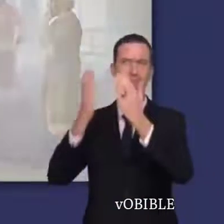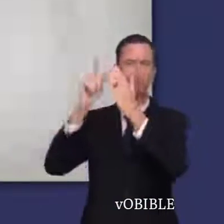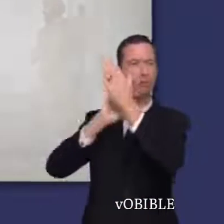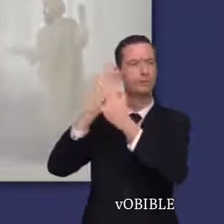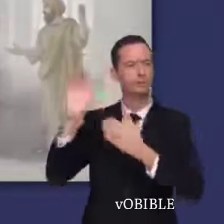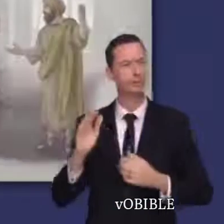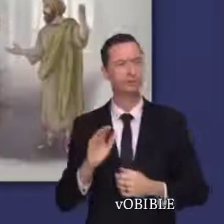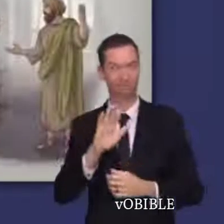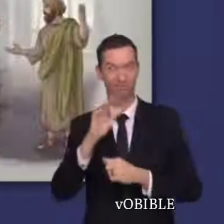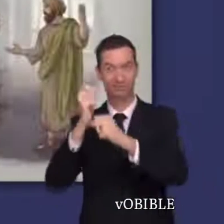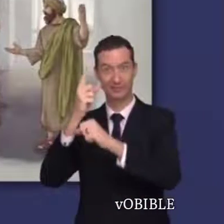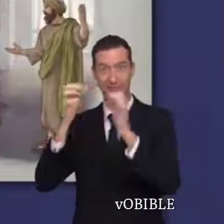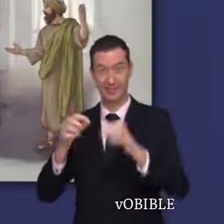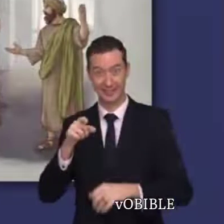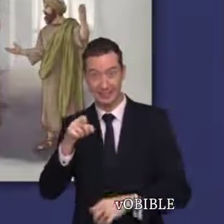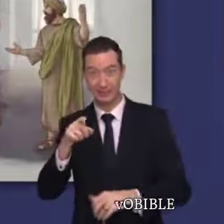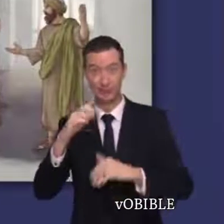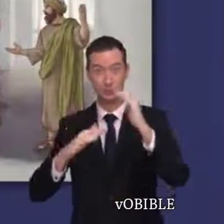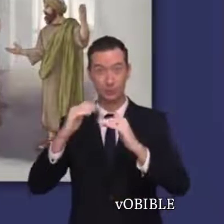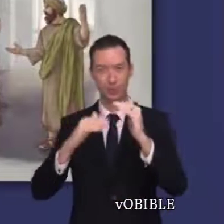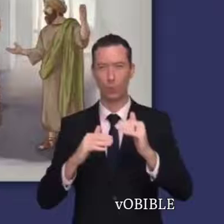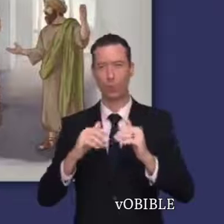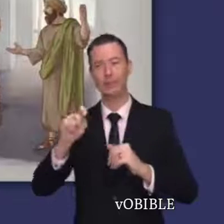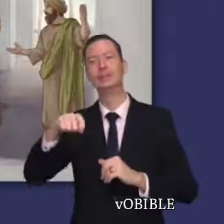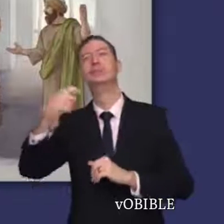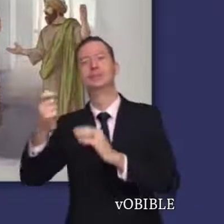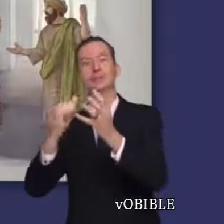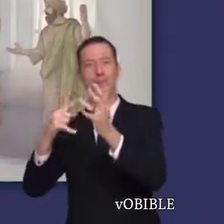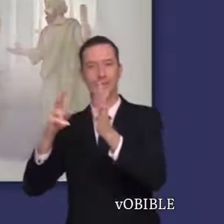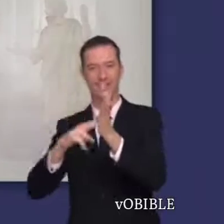Jehovah. But God gives this privilege to a future son of the king.